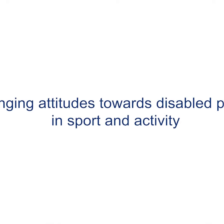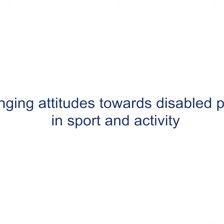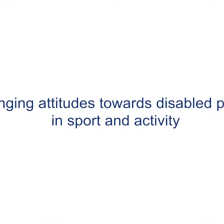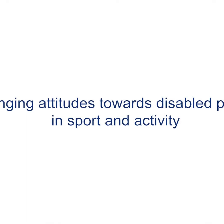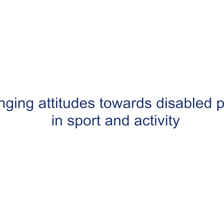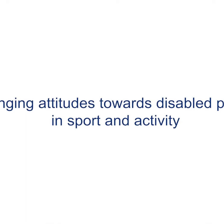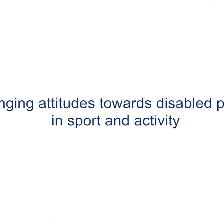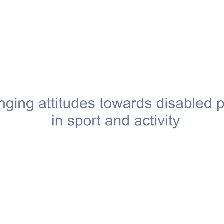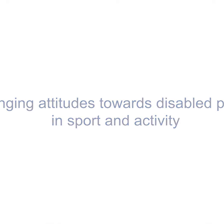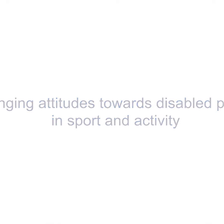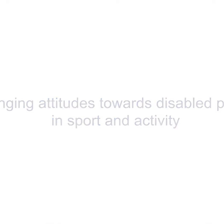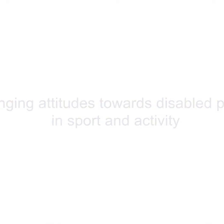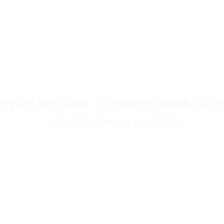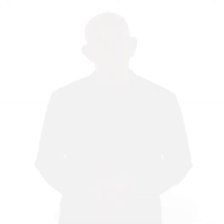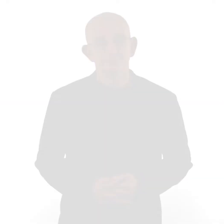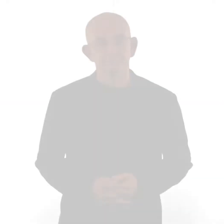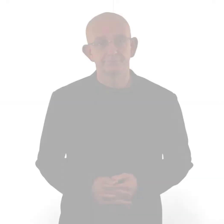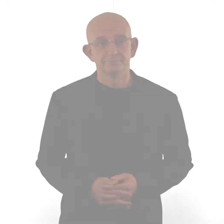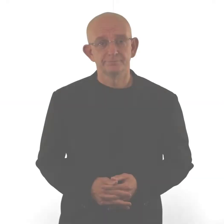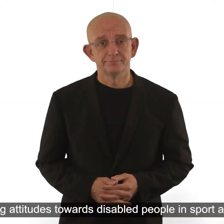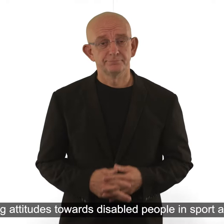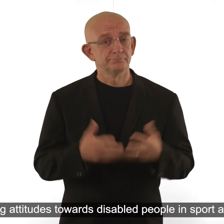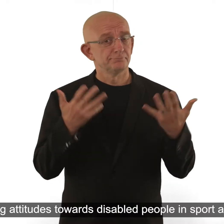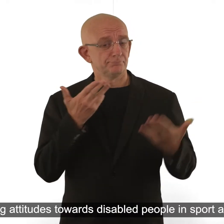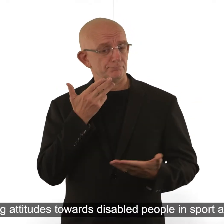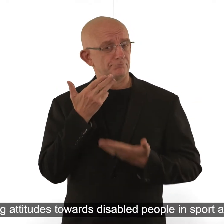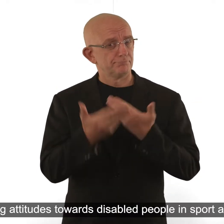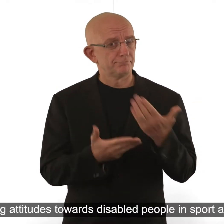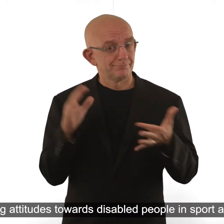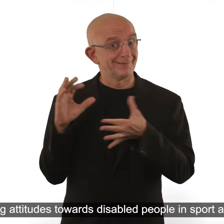Changing attitudes towards disabled people in sport and activity.